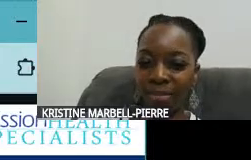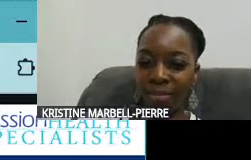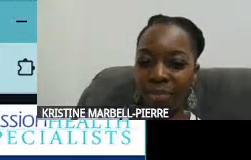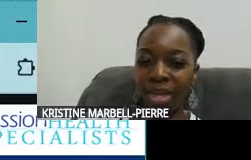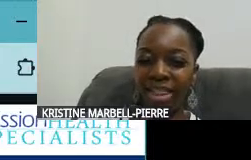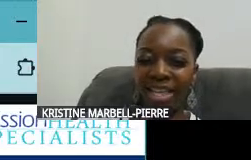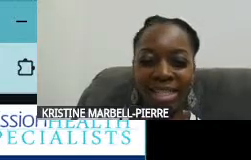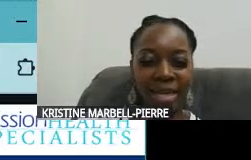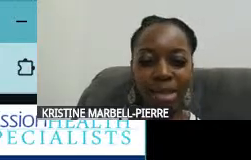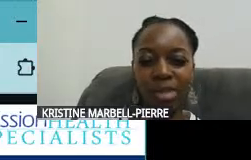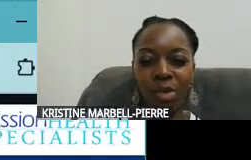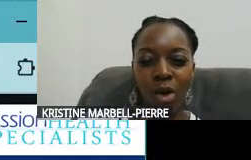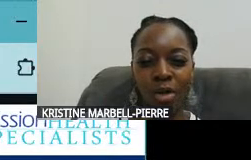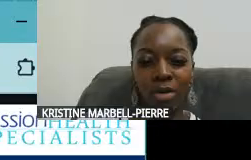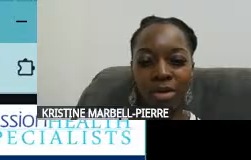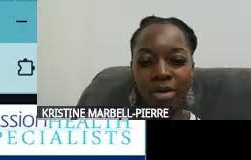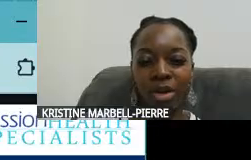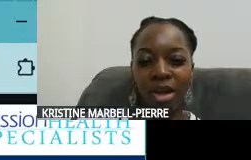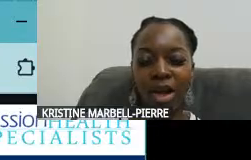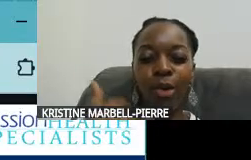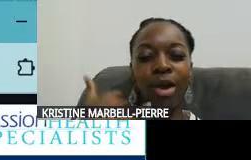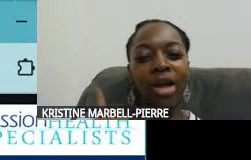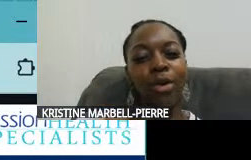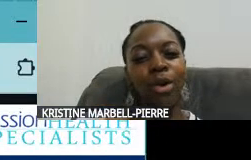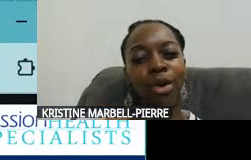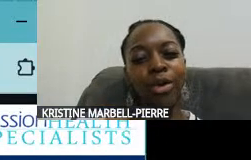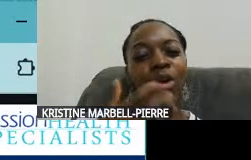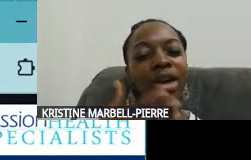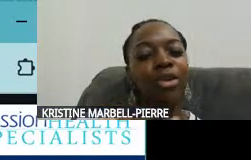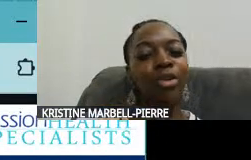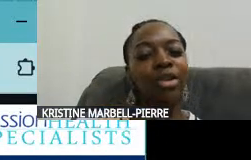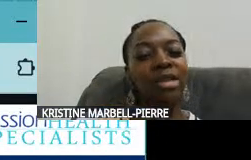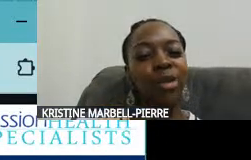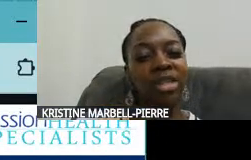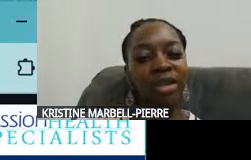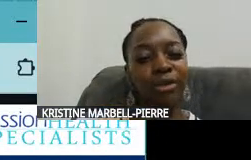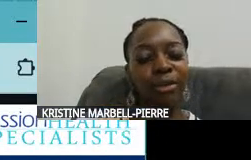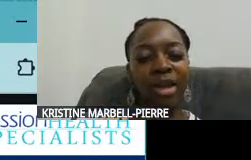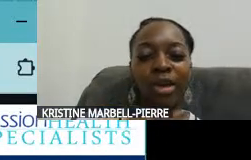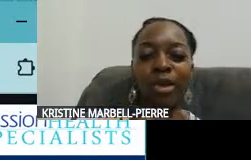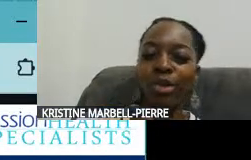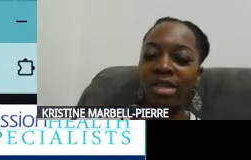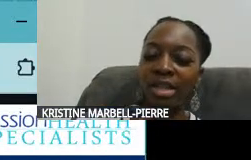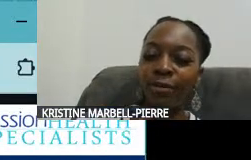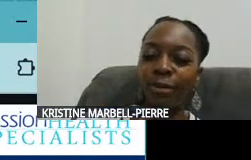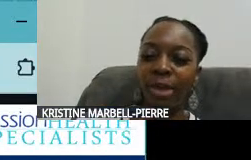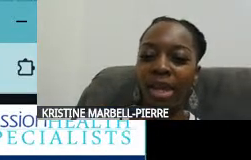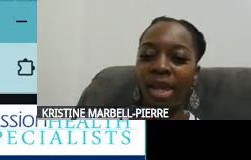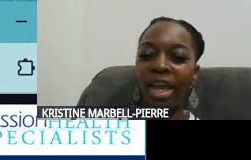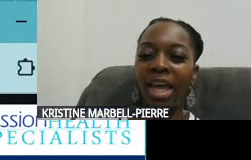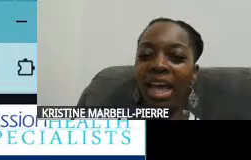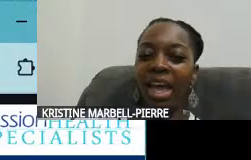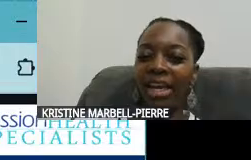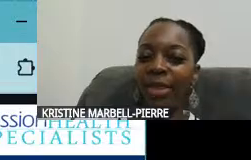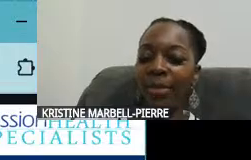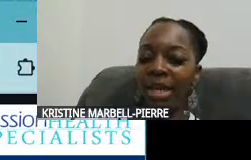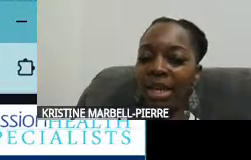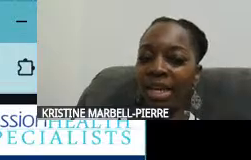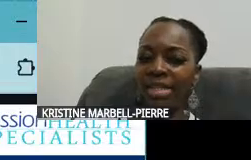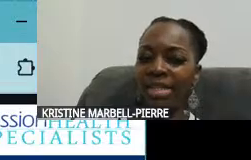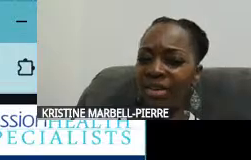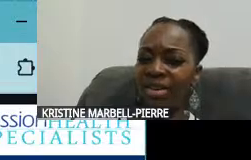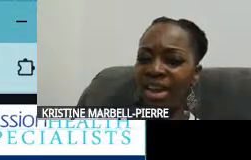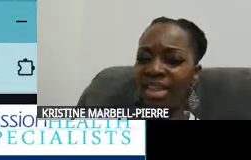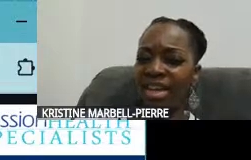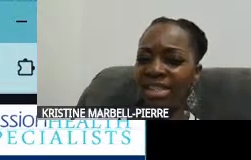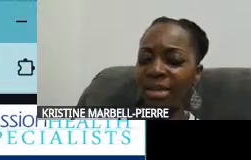come, they seem small. A coworker will call you, oh, can you do this project for me? Can you do this thing for me? And in the minute, it's